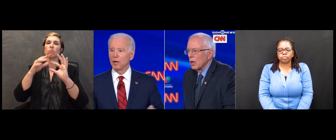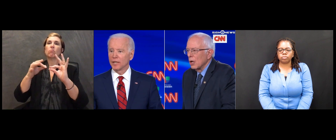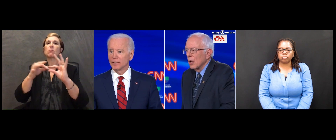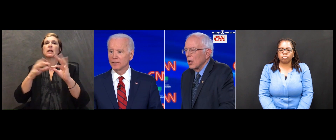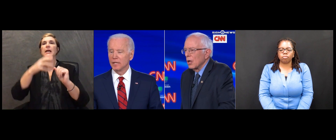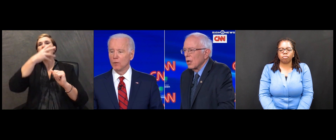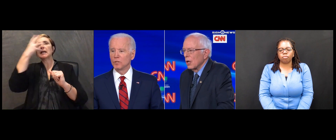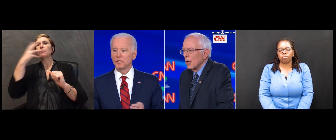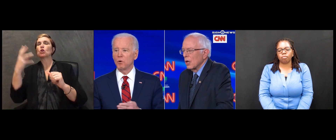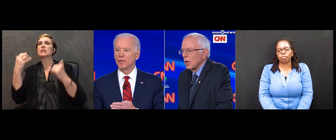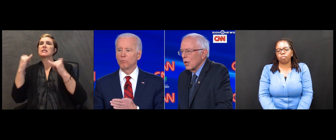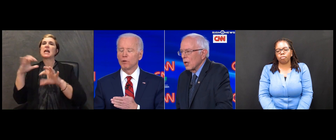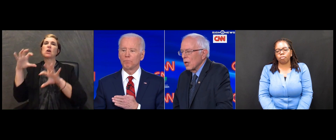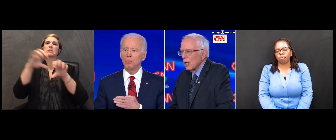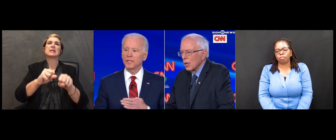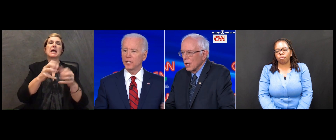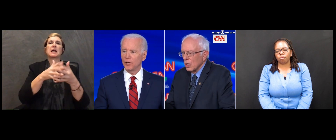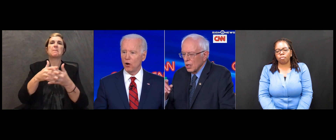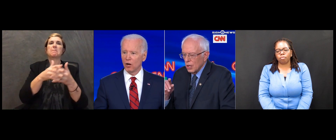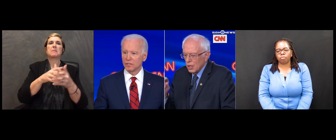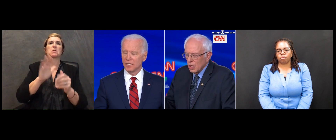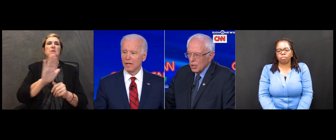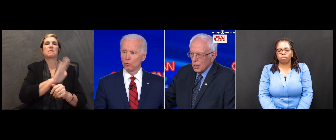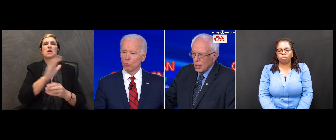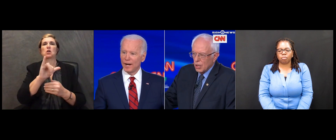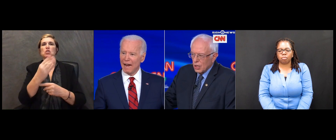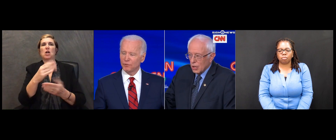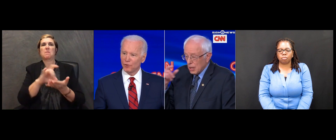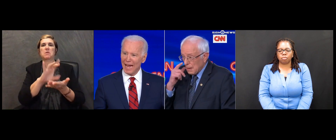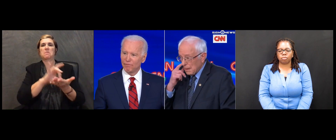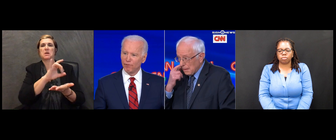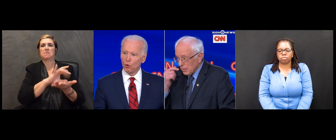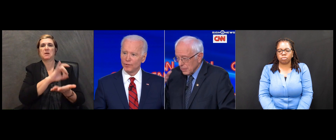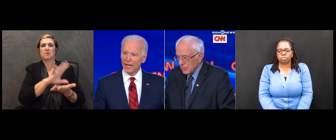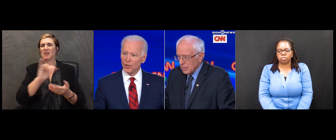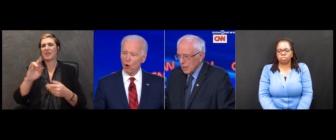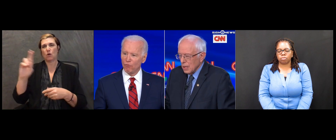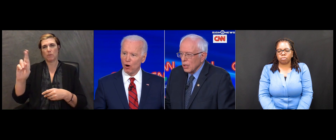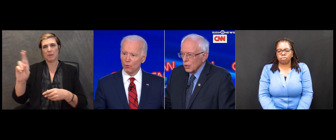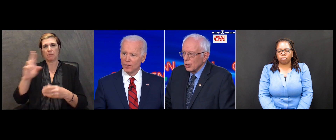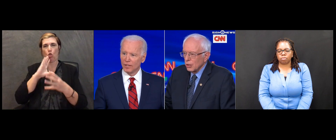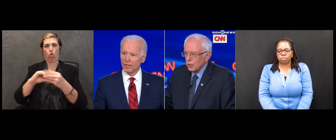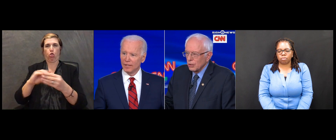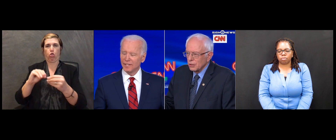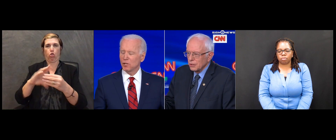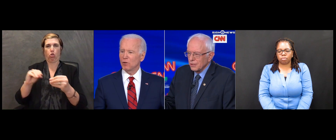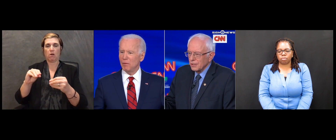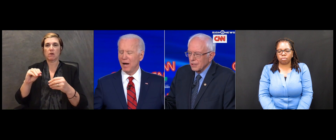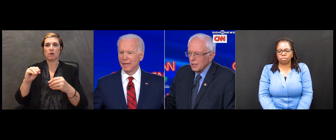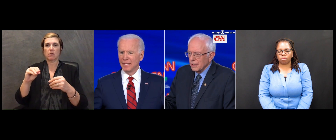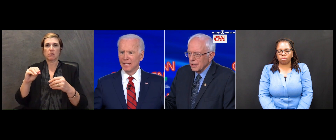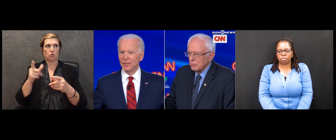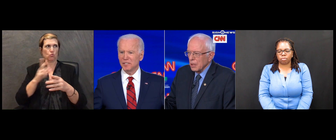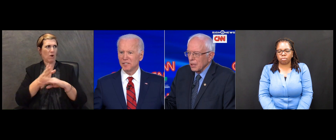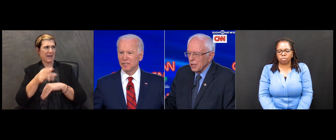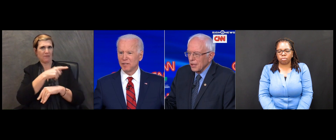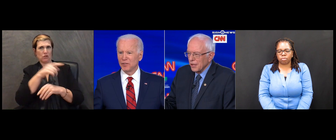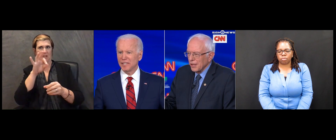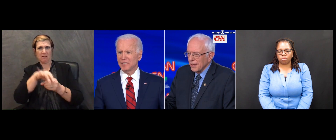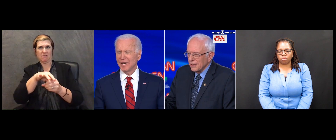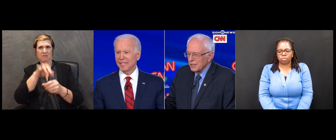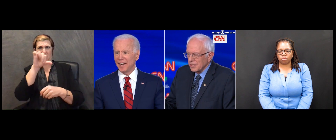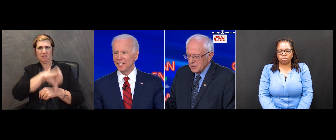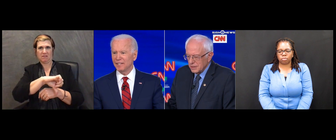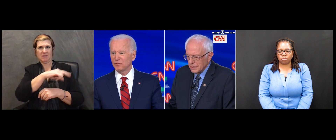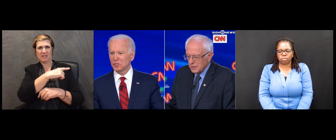from Americans, which is one of the Republican canards, right after that vote, that no vote. And so, come on. This is, you